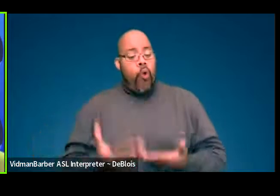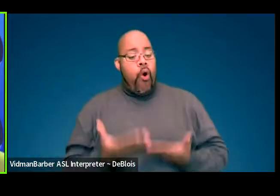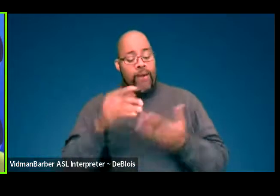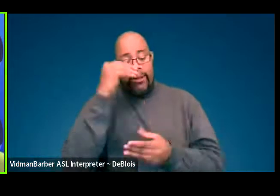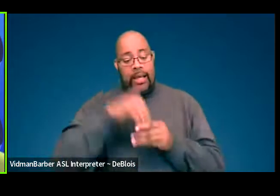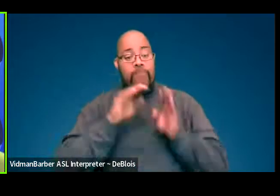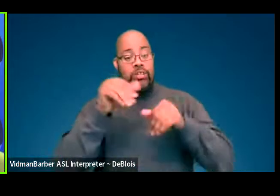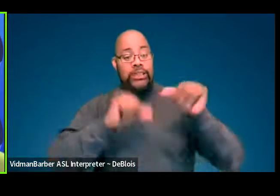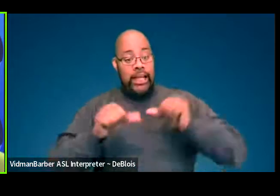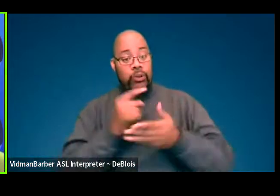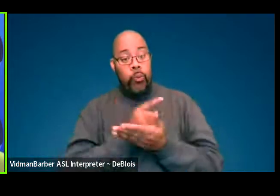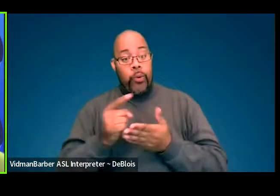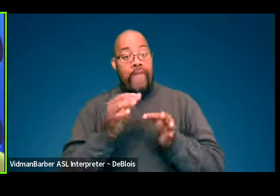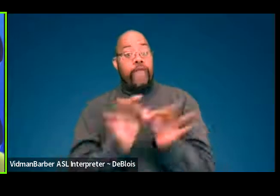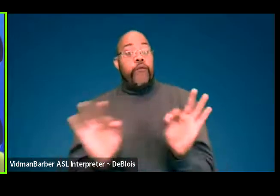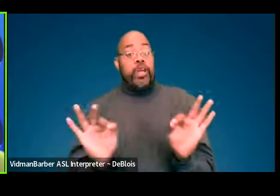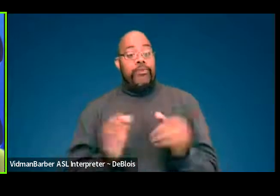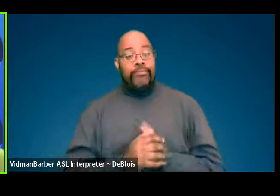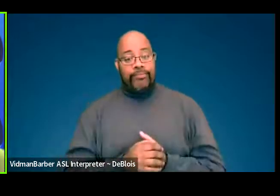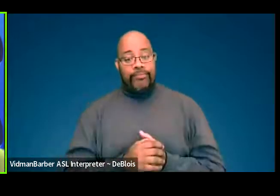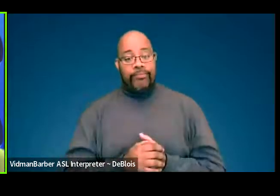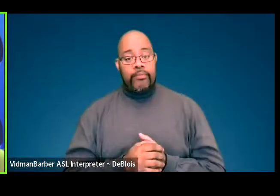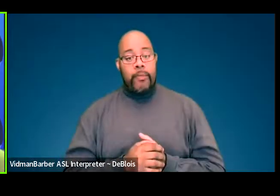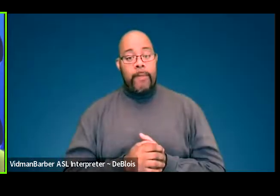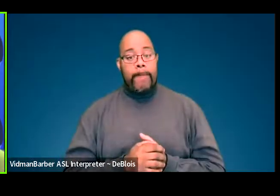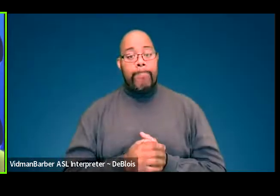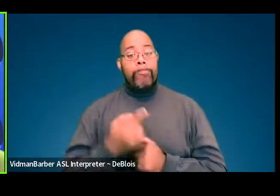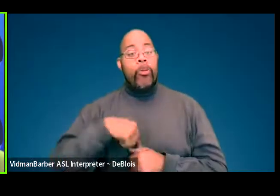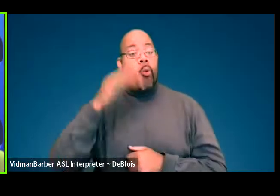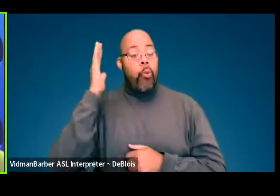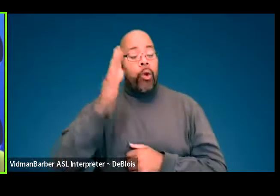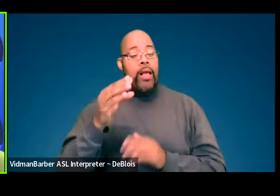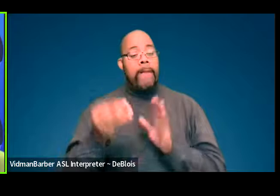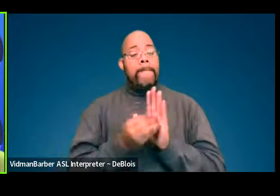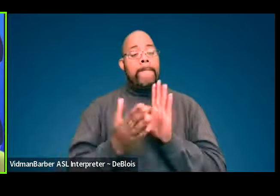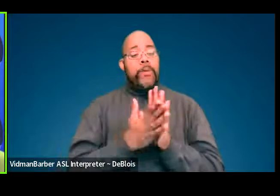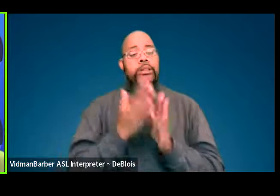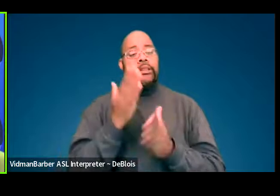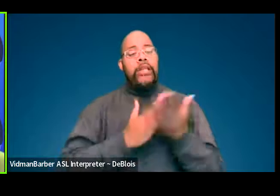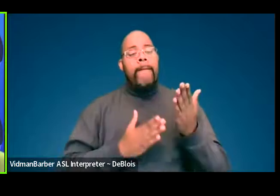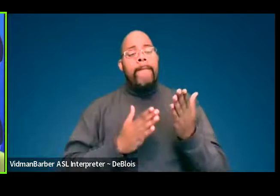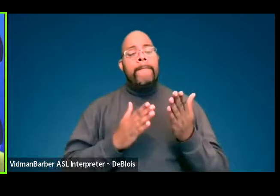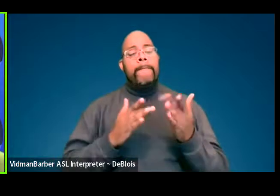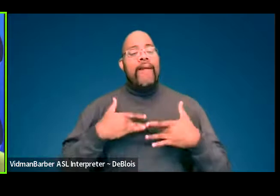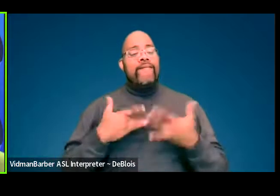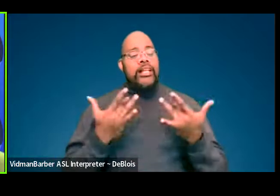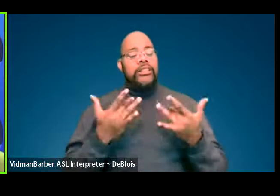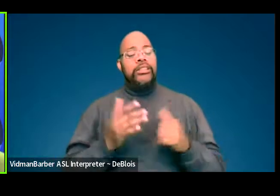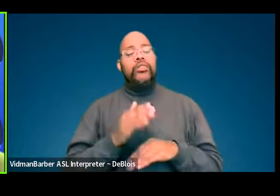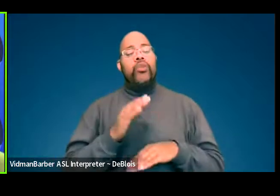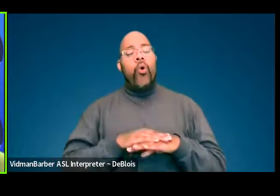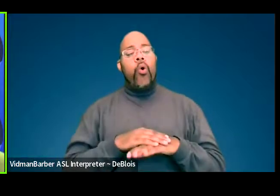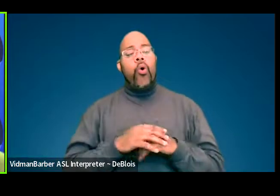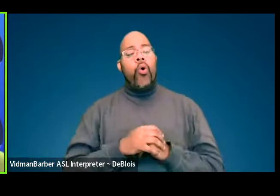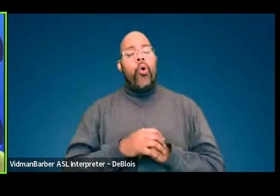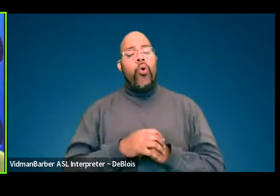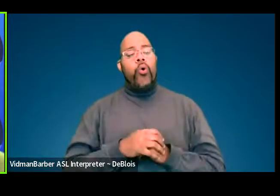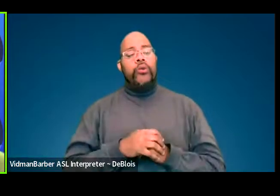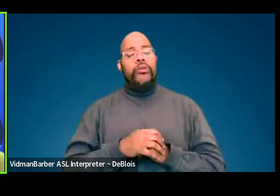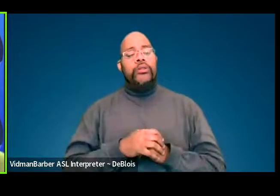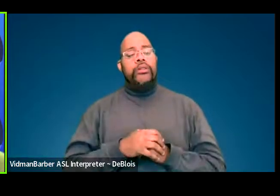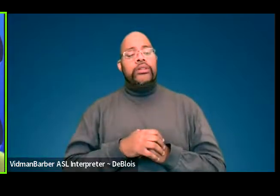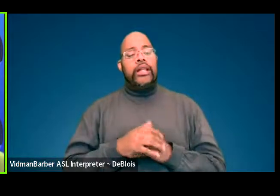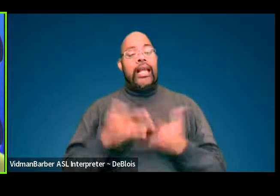Black and Marine Science Week free of charge. We are going to be putting, some of the events on